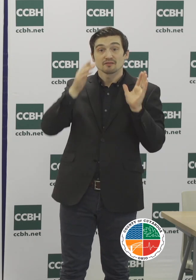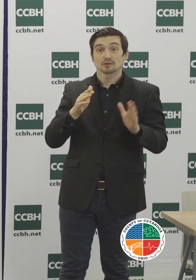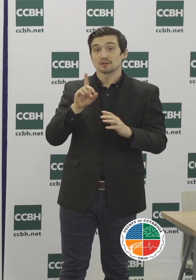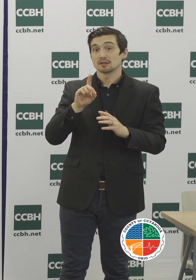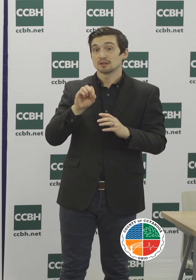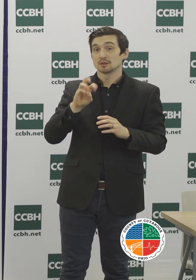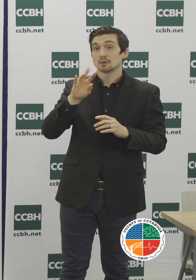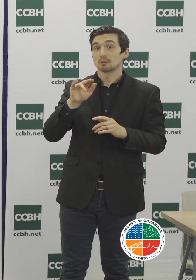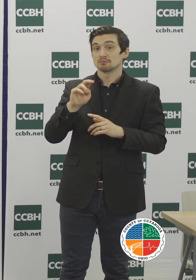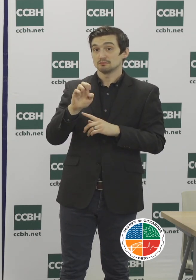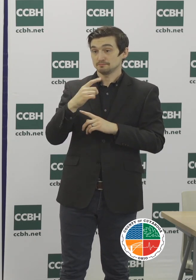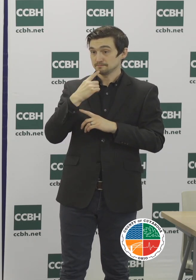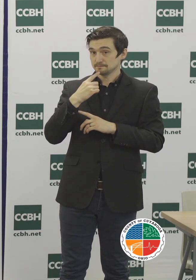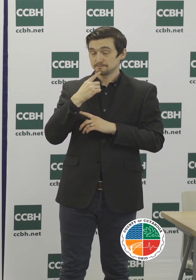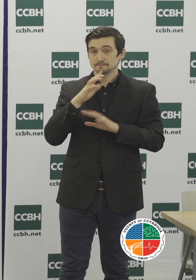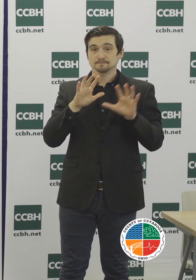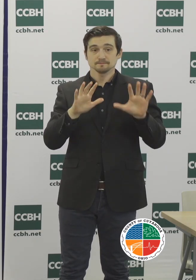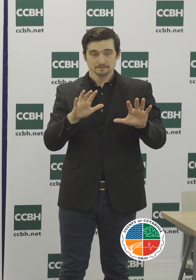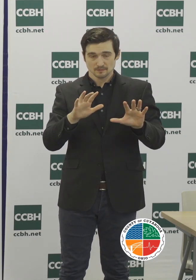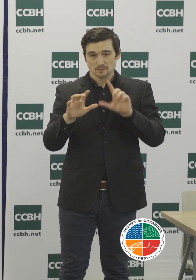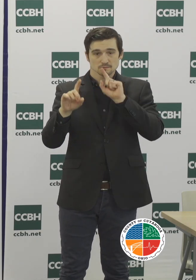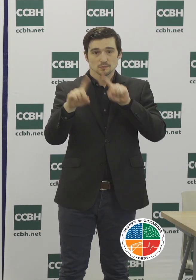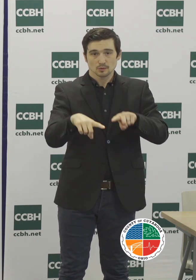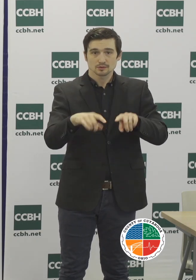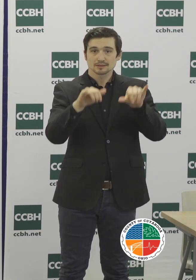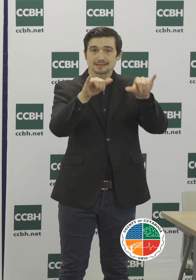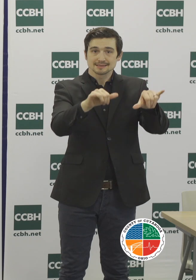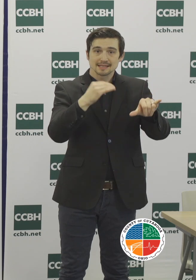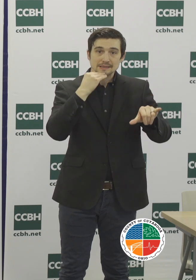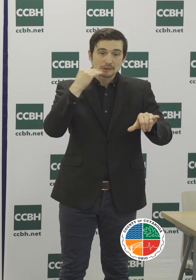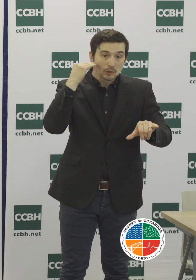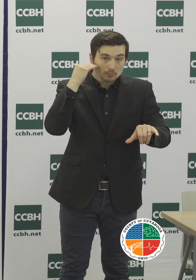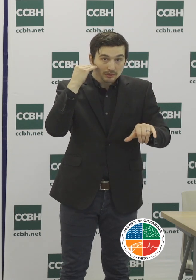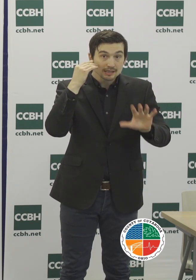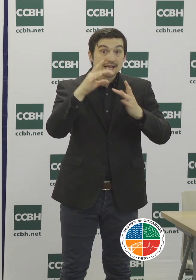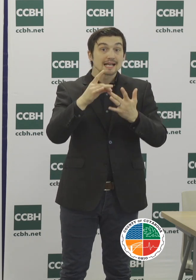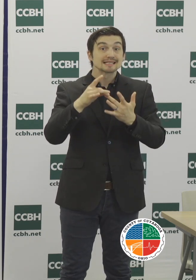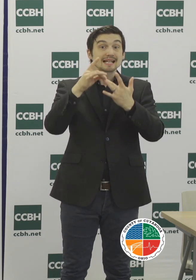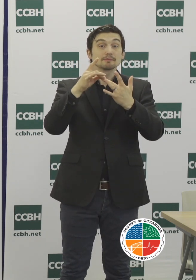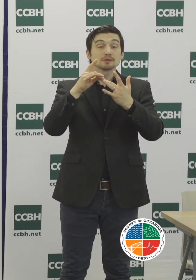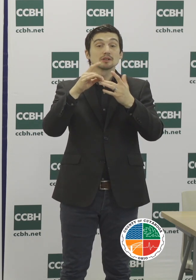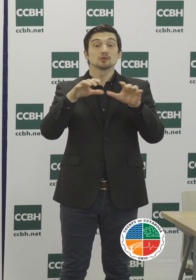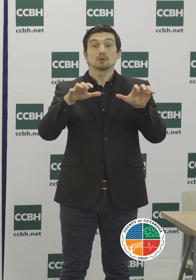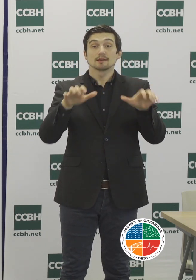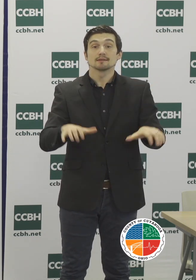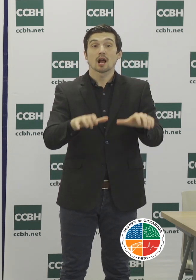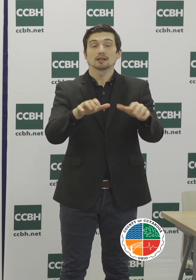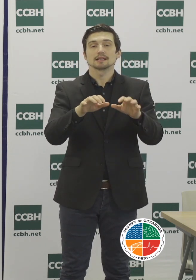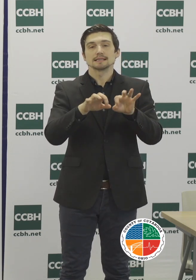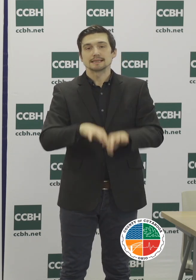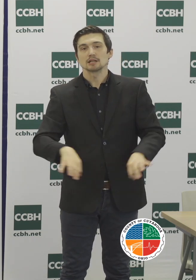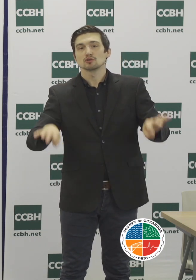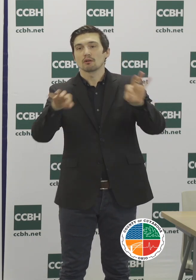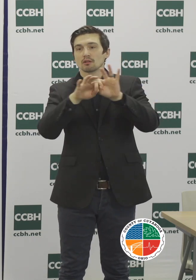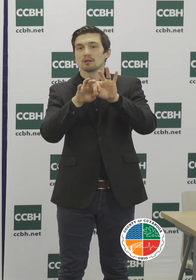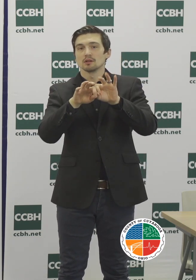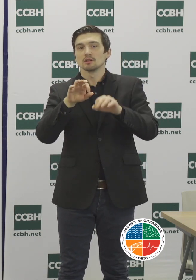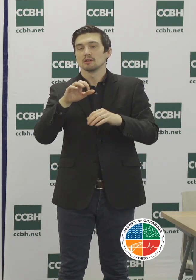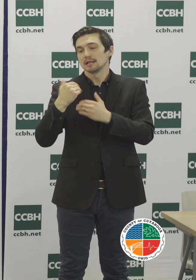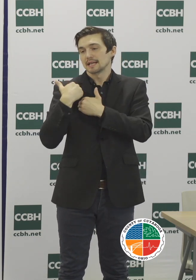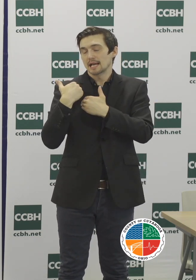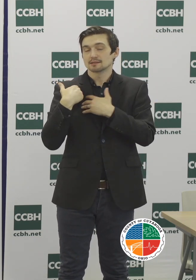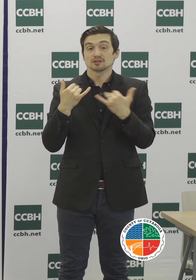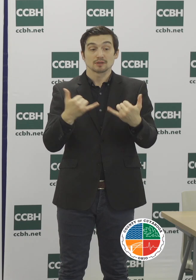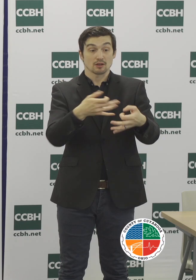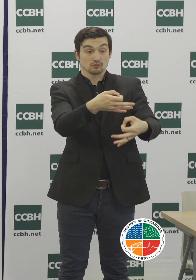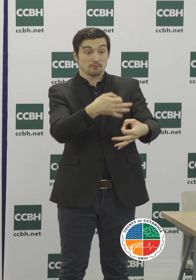Safe at Home order, which required Ohioans to stay at home except to conduct essential tasks. The order has now been replaced by a